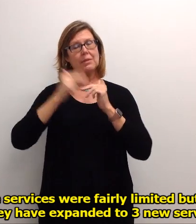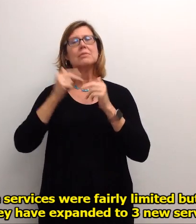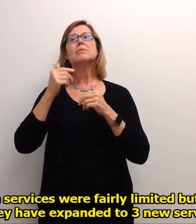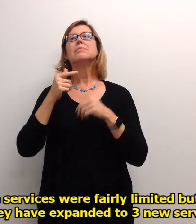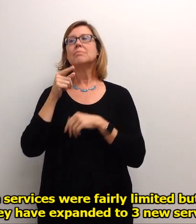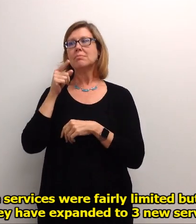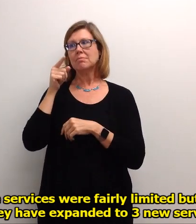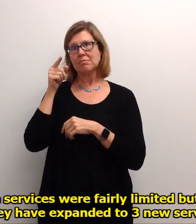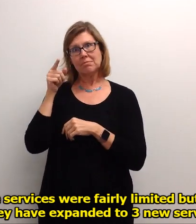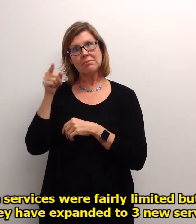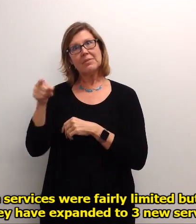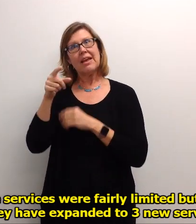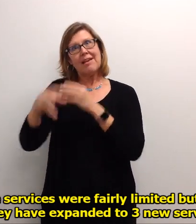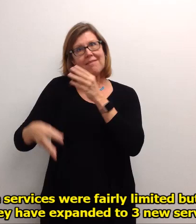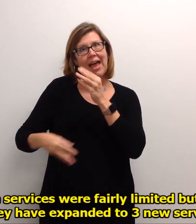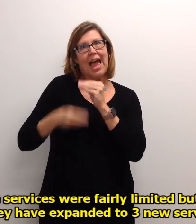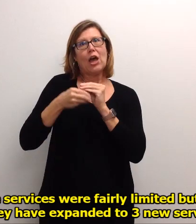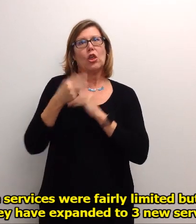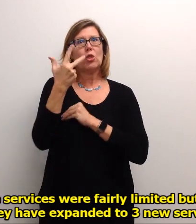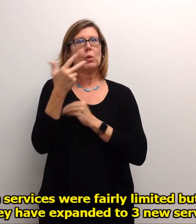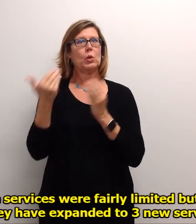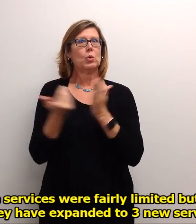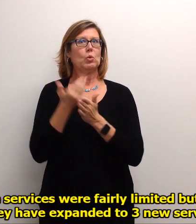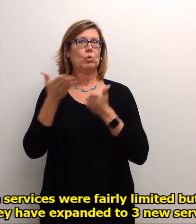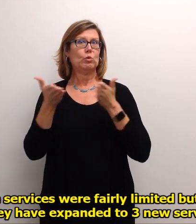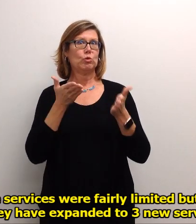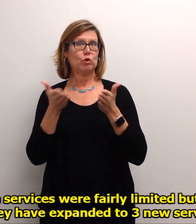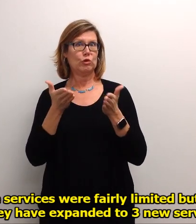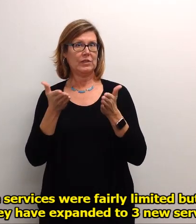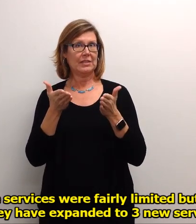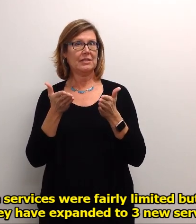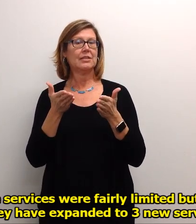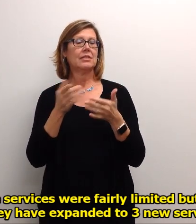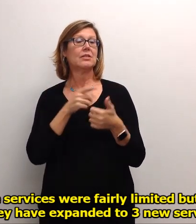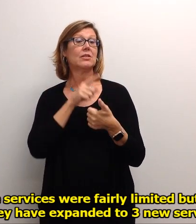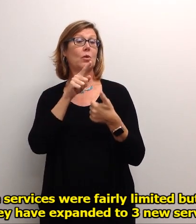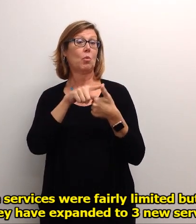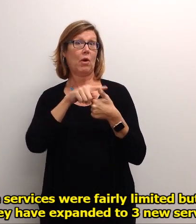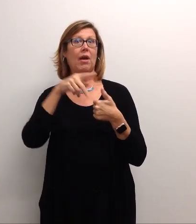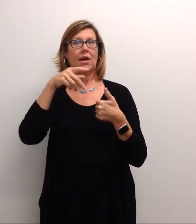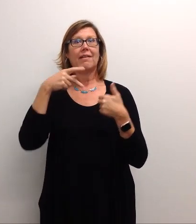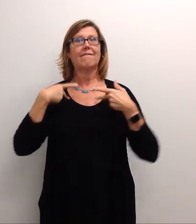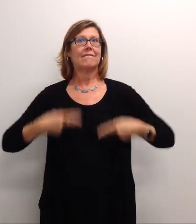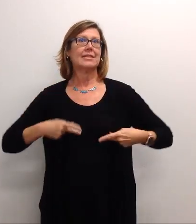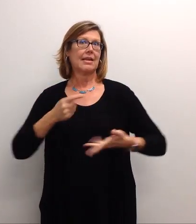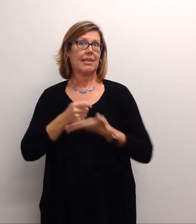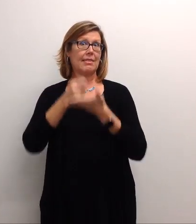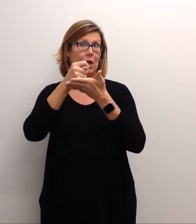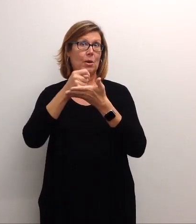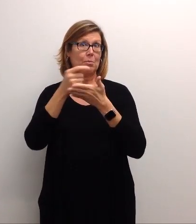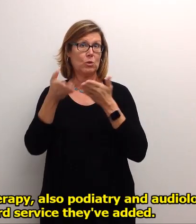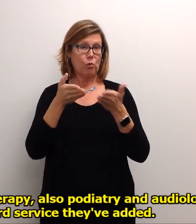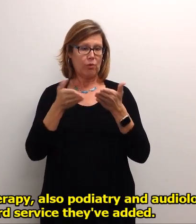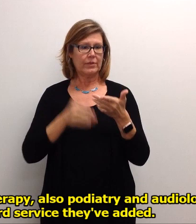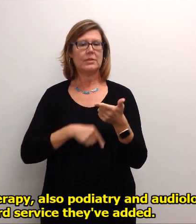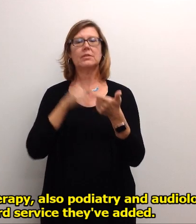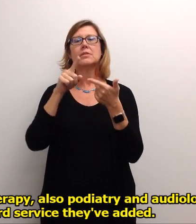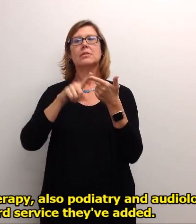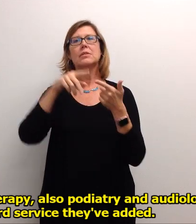But with the new facility, they have expanded to 3 new services. One is physical